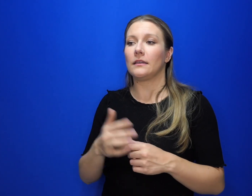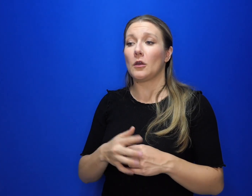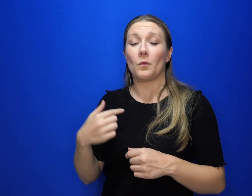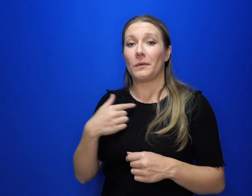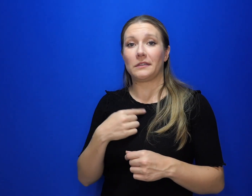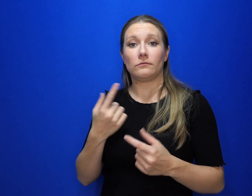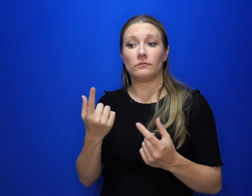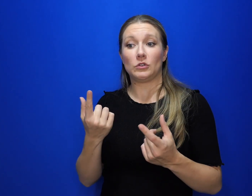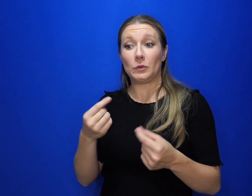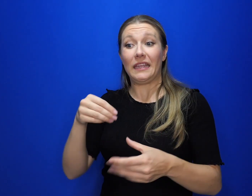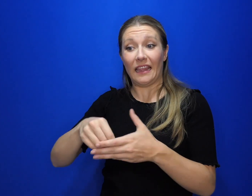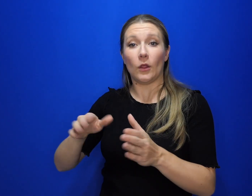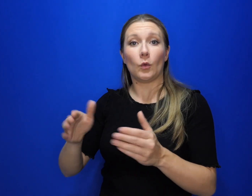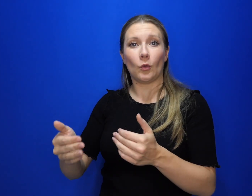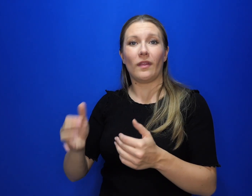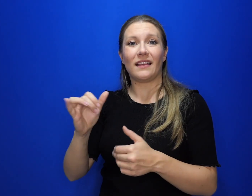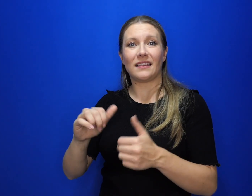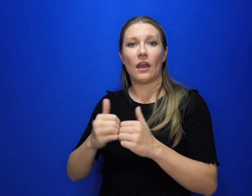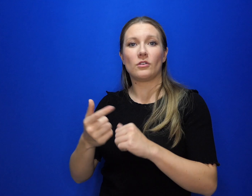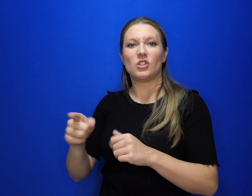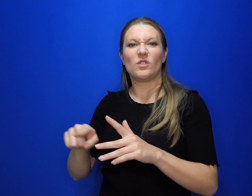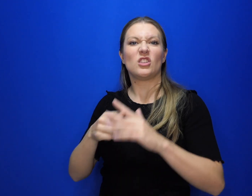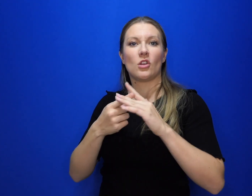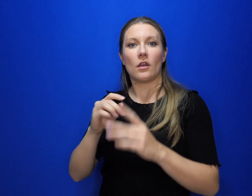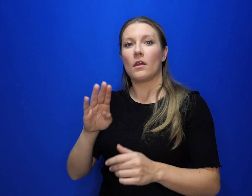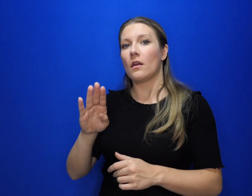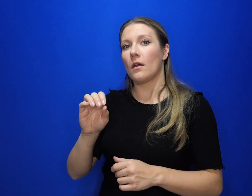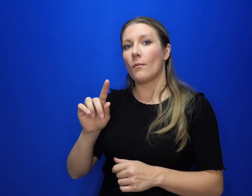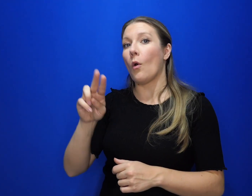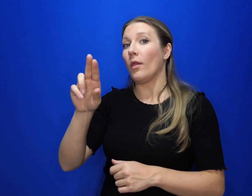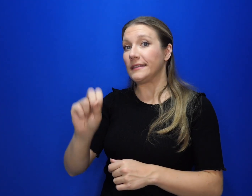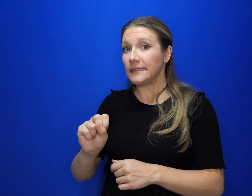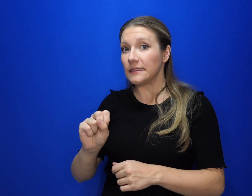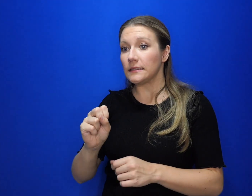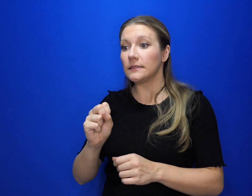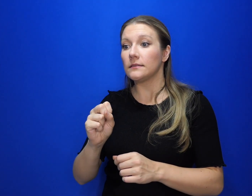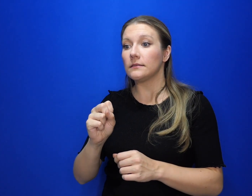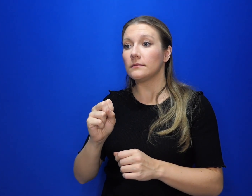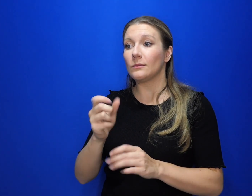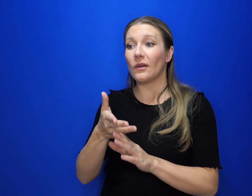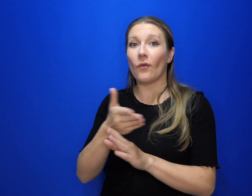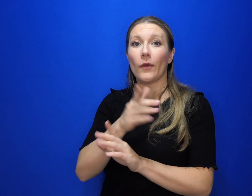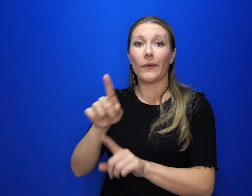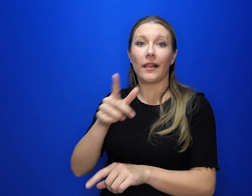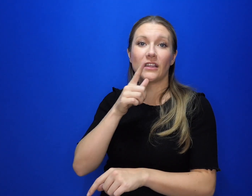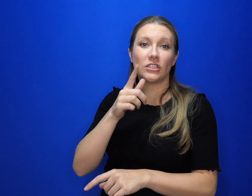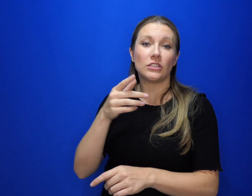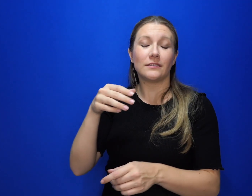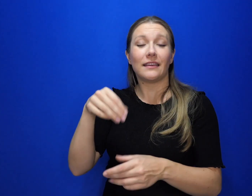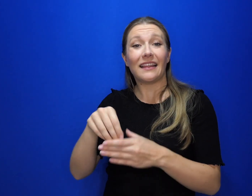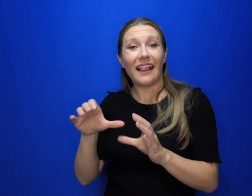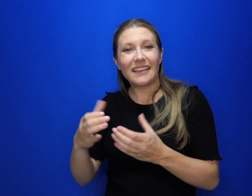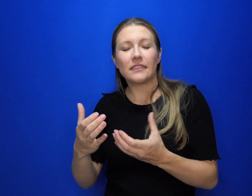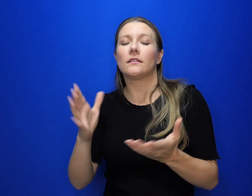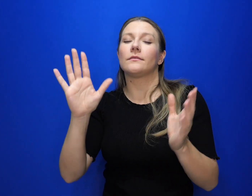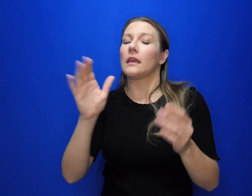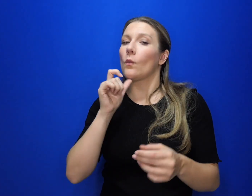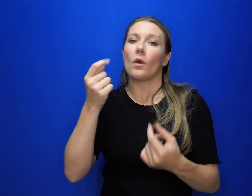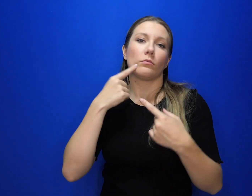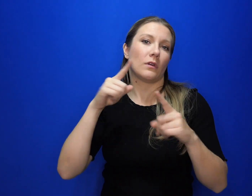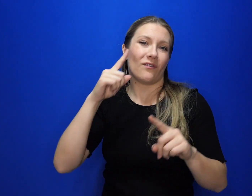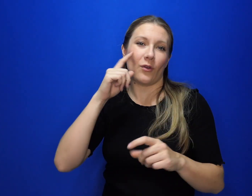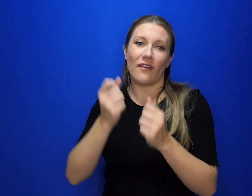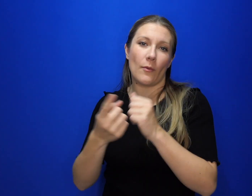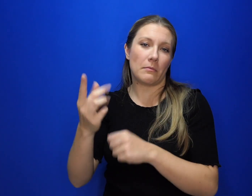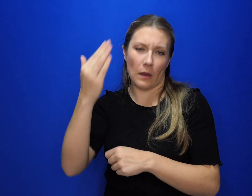room. Right. It's how she started bolusing. Like she would bolus in class before going to lunch, stuff like that. It's not going to work for everybody,